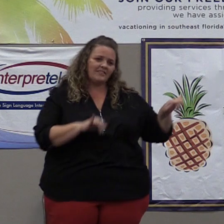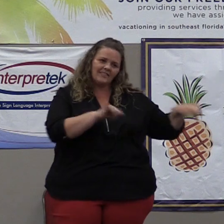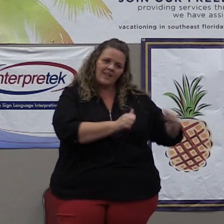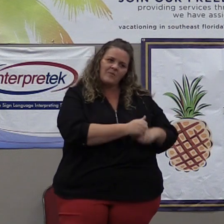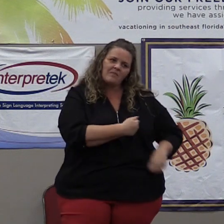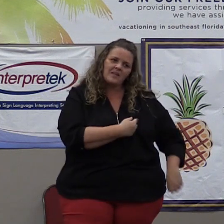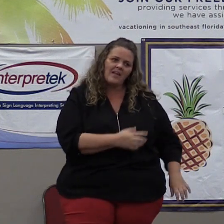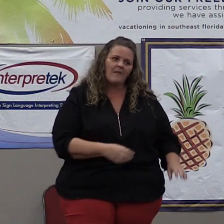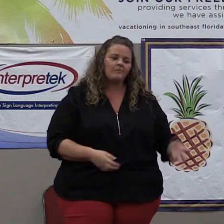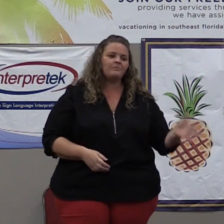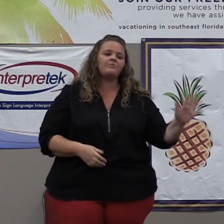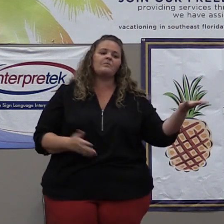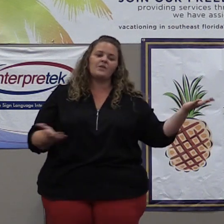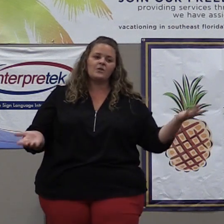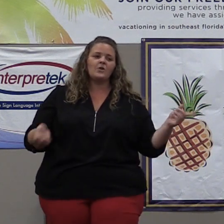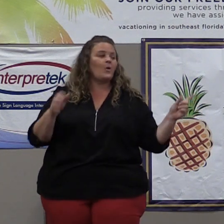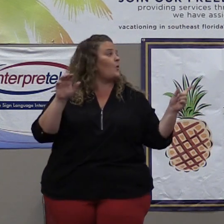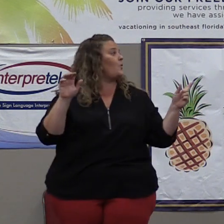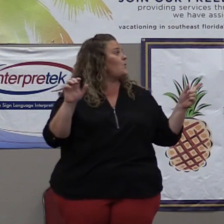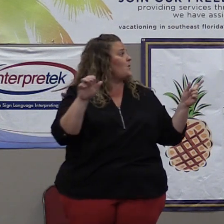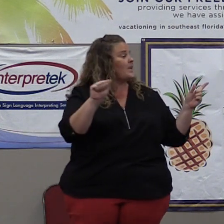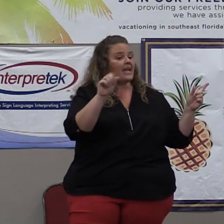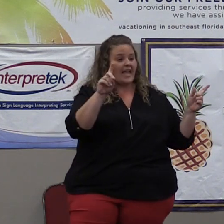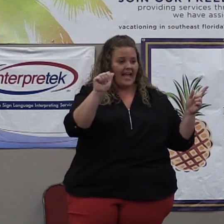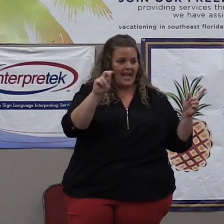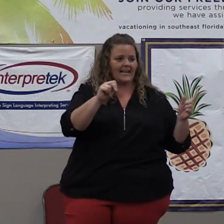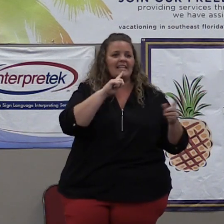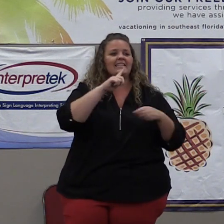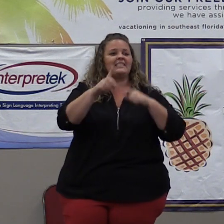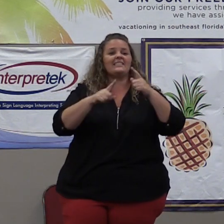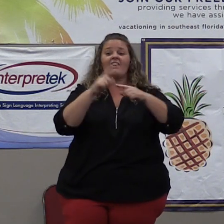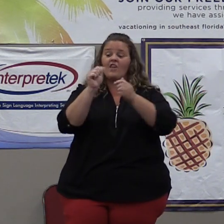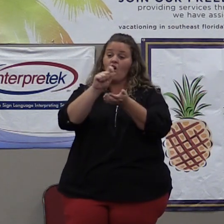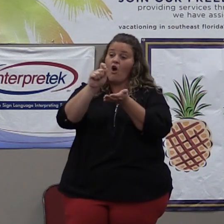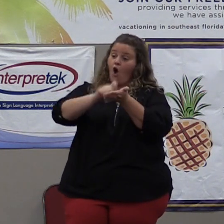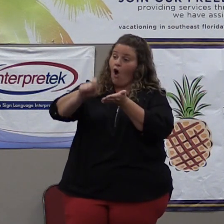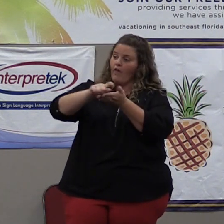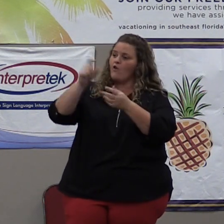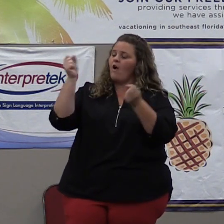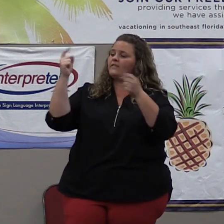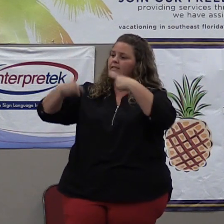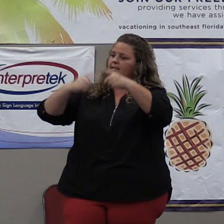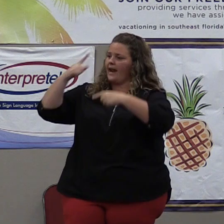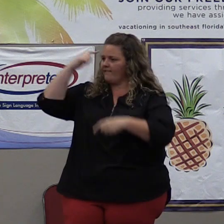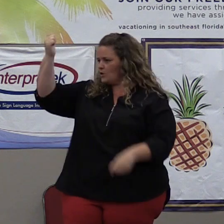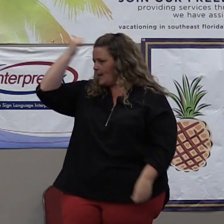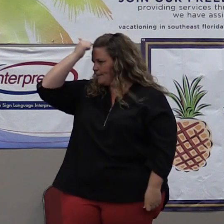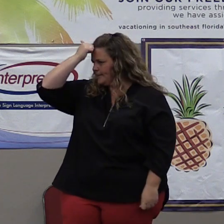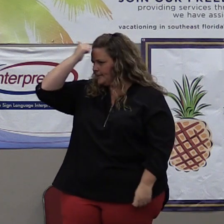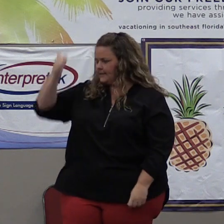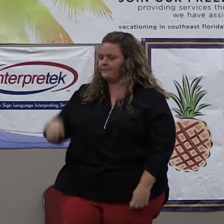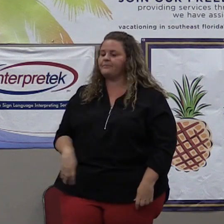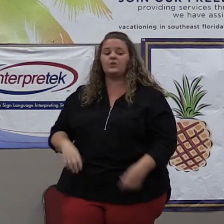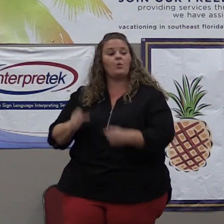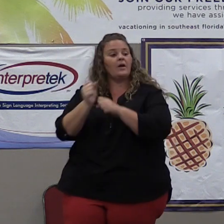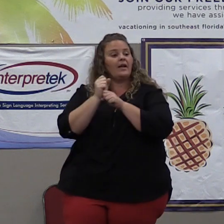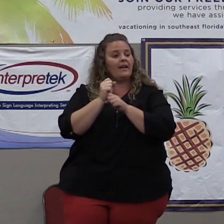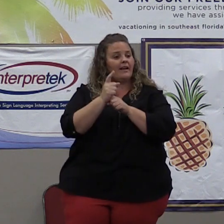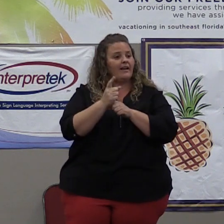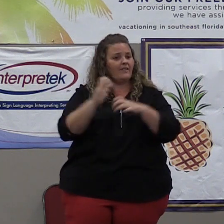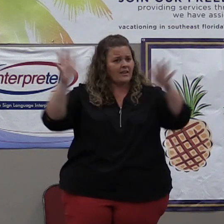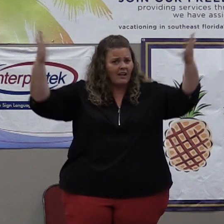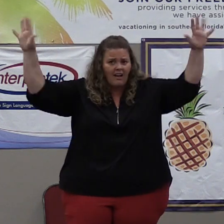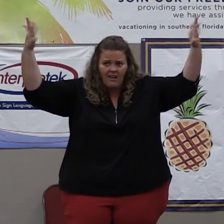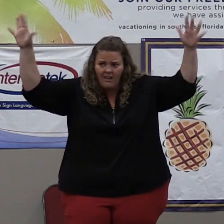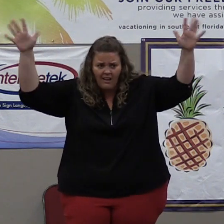Okay. Okay, so Aiden Tamia is the author of Signing for Dummies. And every year when we have, yeah, it's